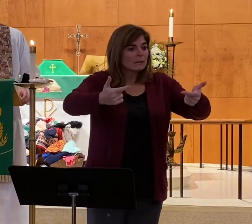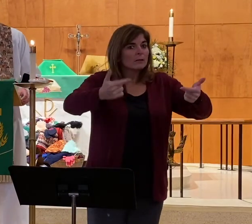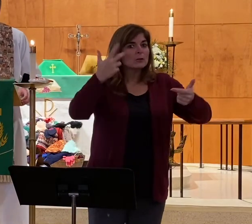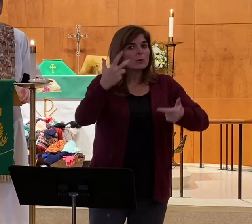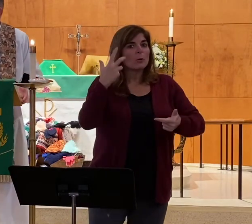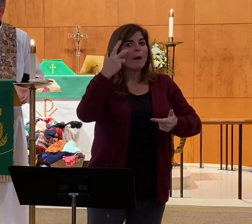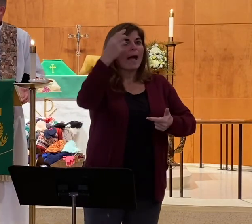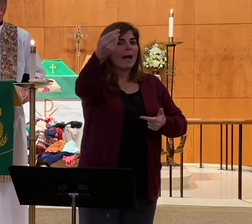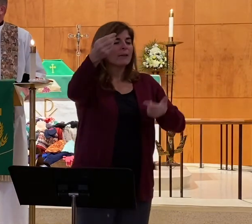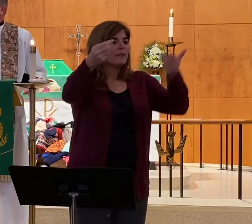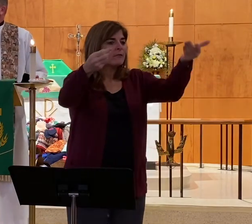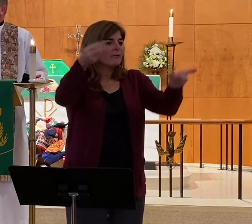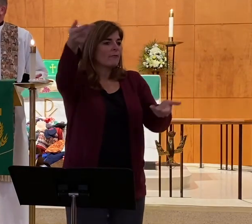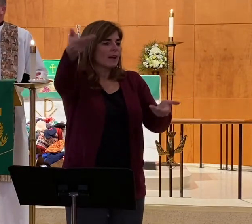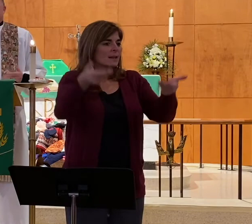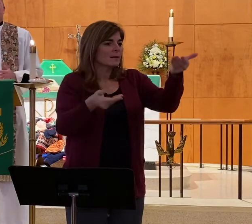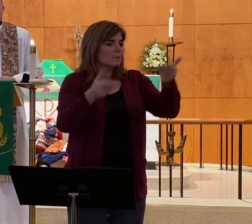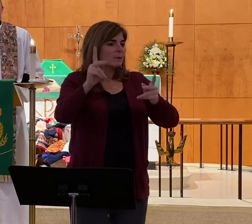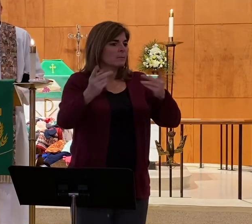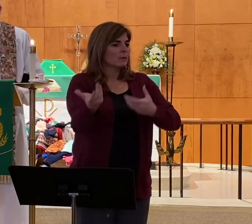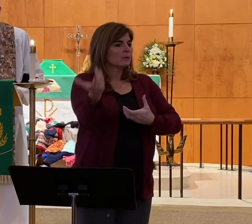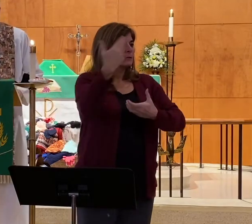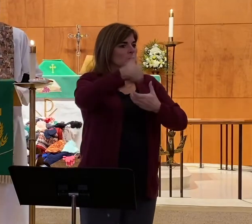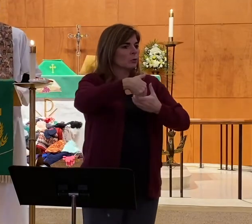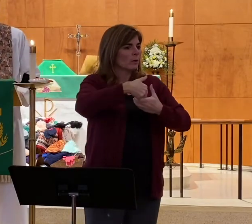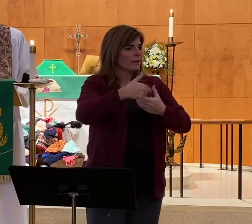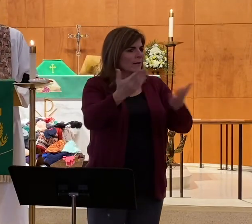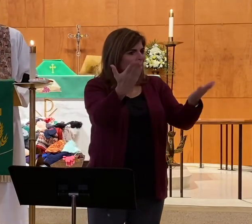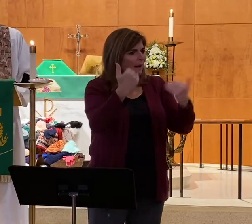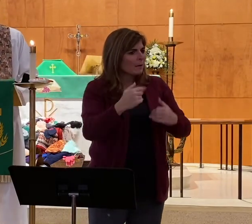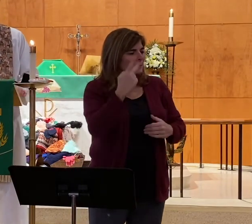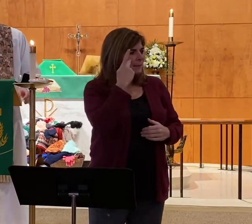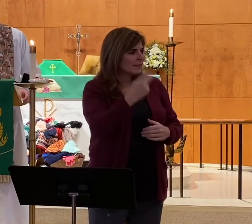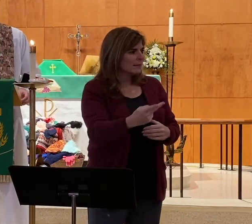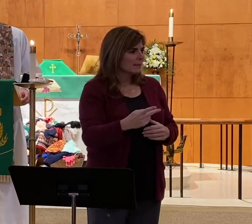and invite others to come and see.